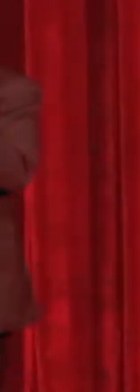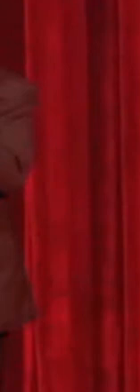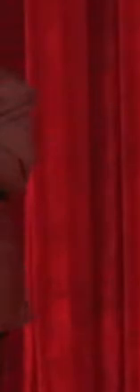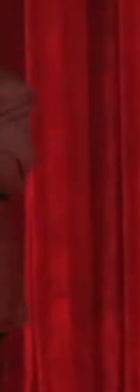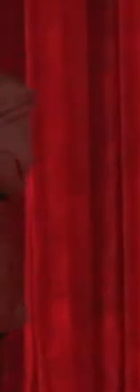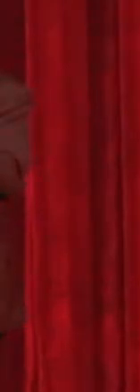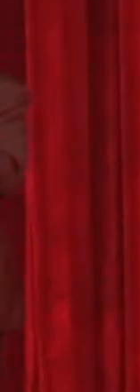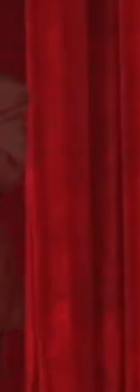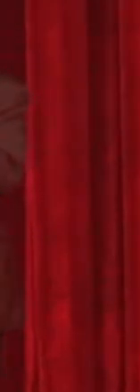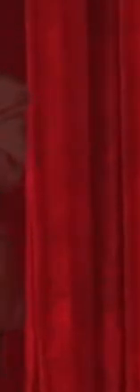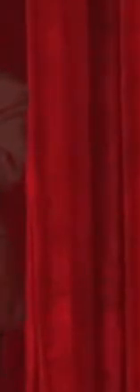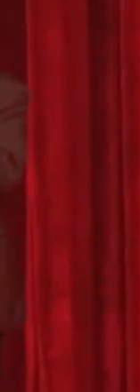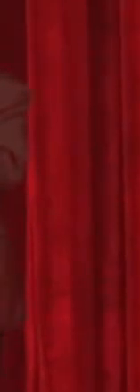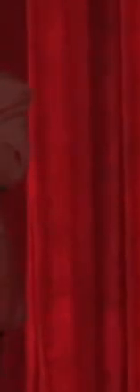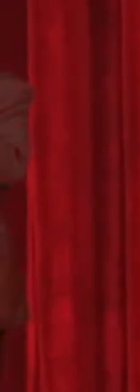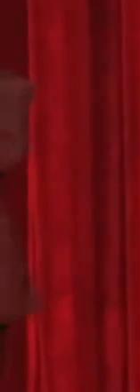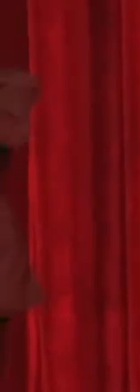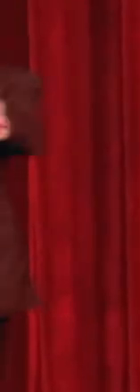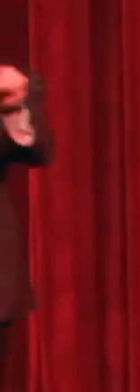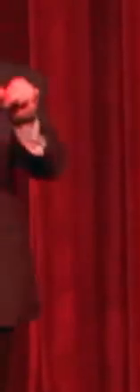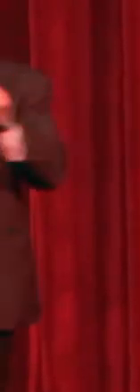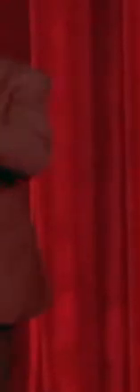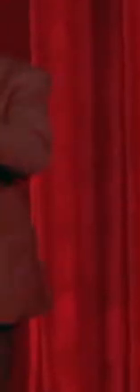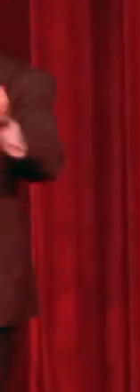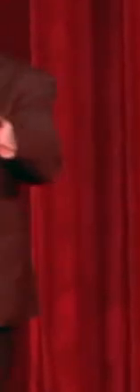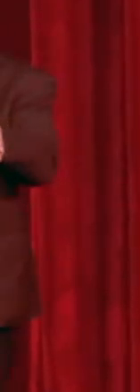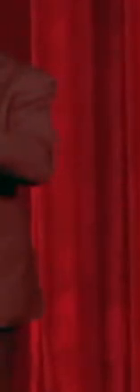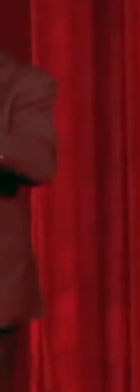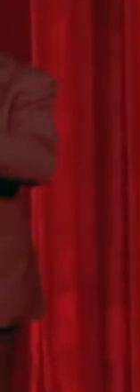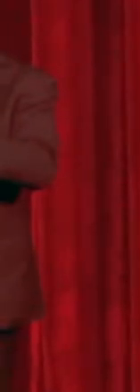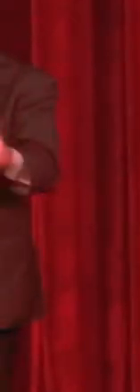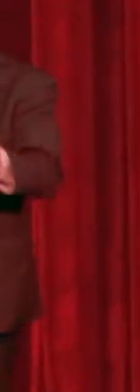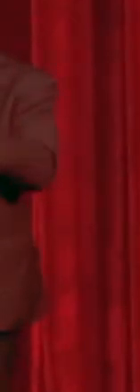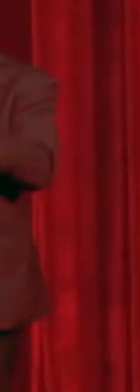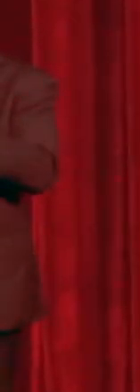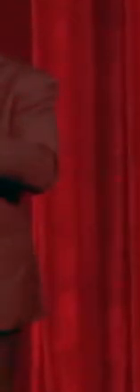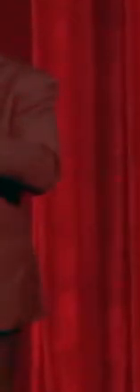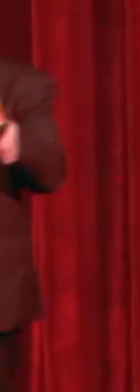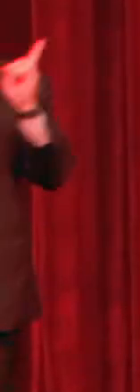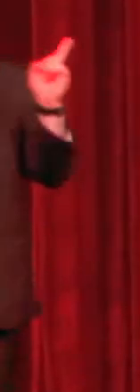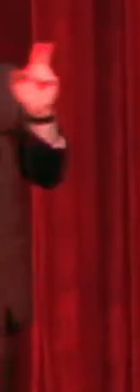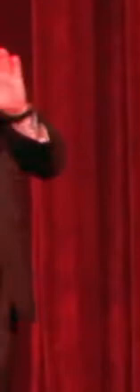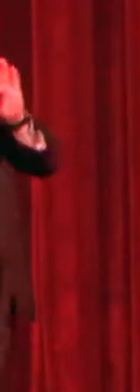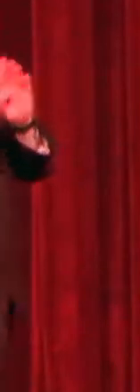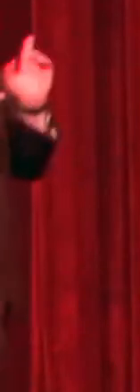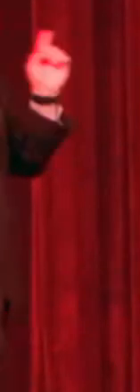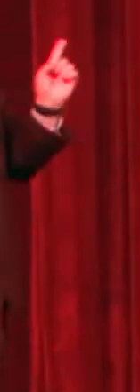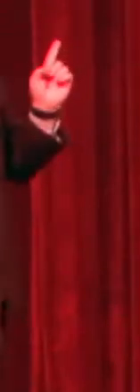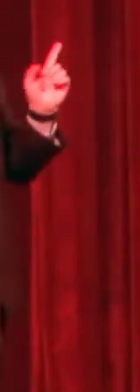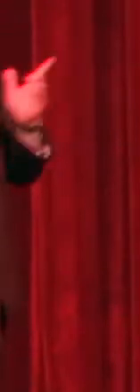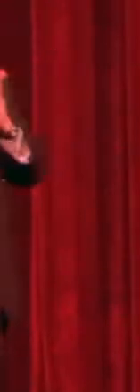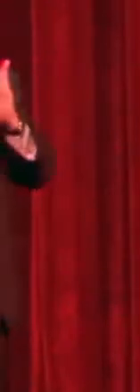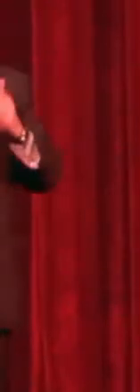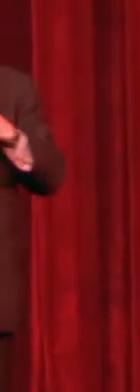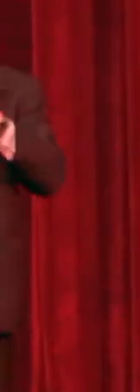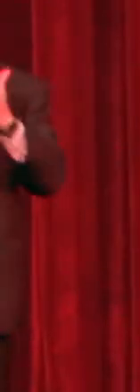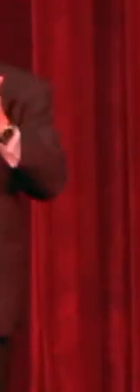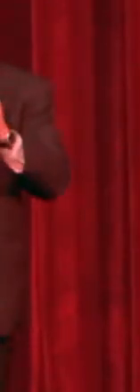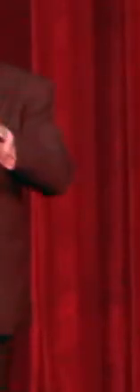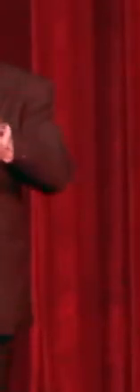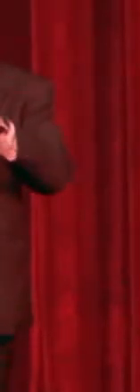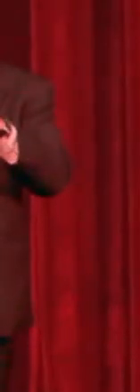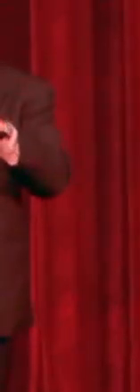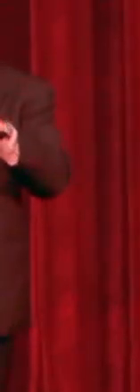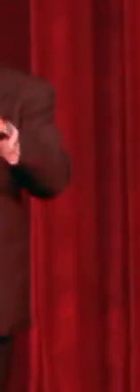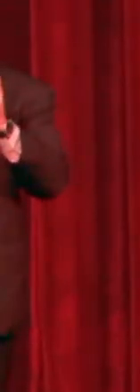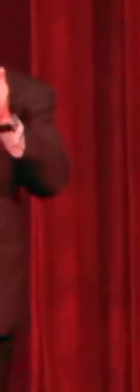and maintain a secure environment here at the district. This is just an example of some of the protocols that were